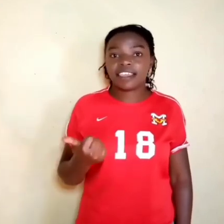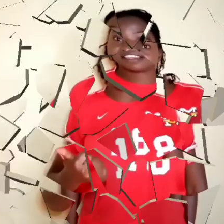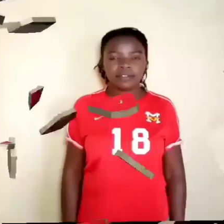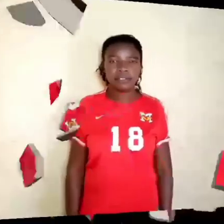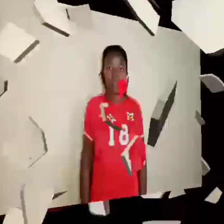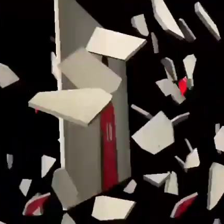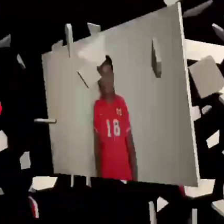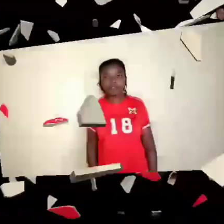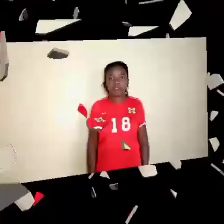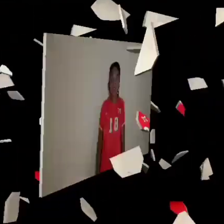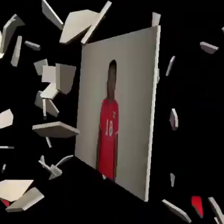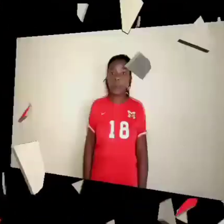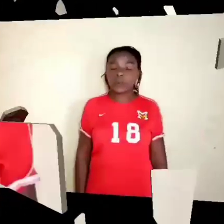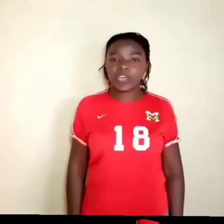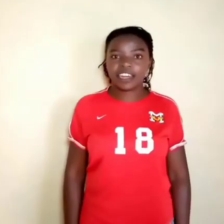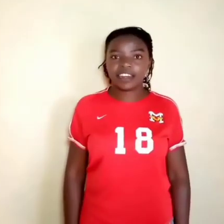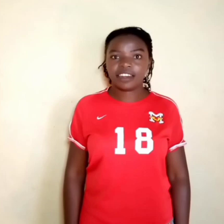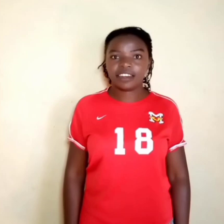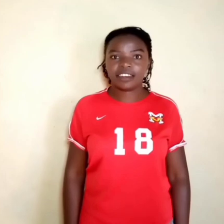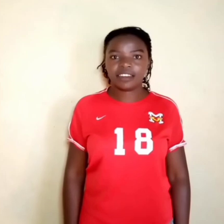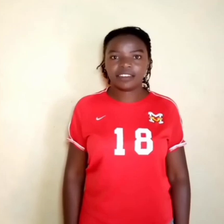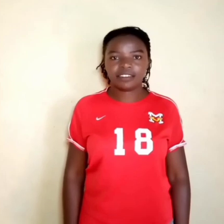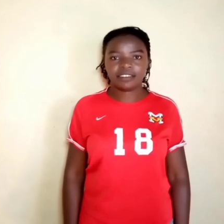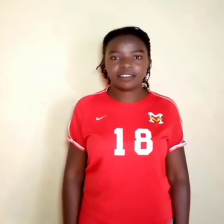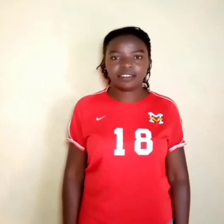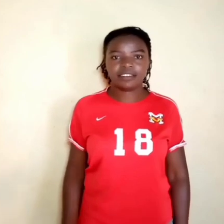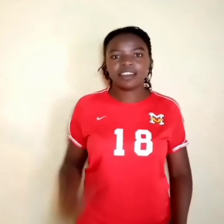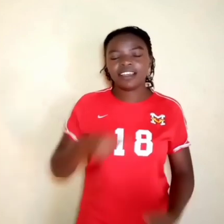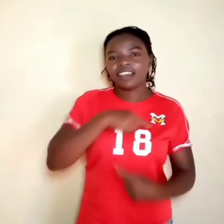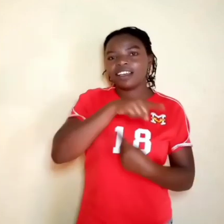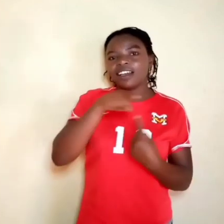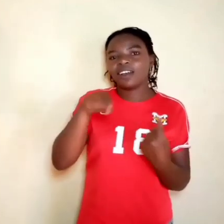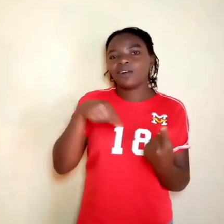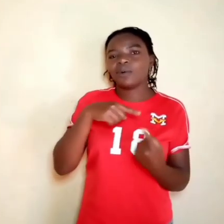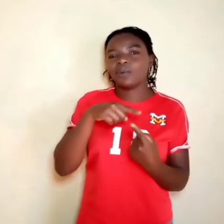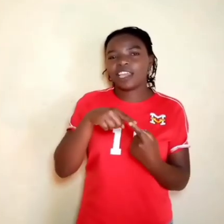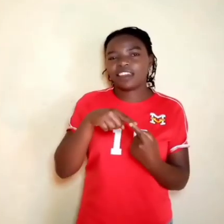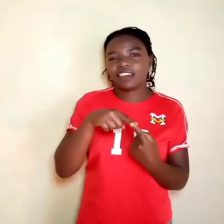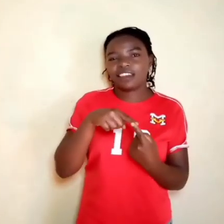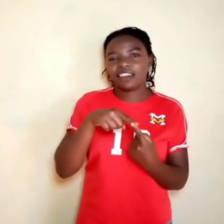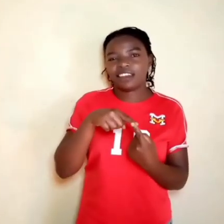when,